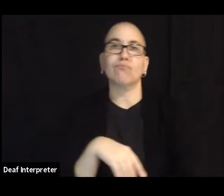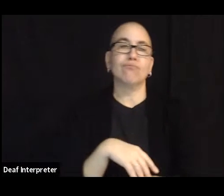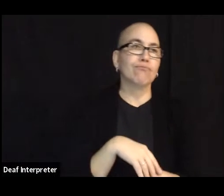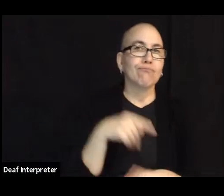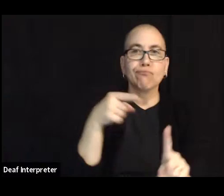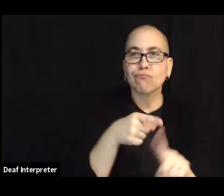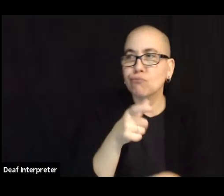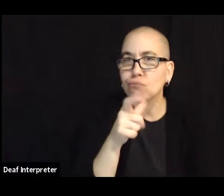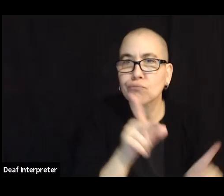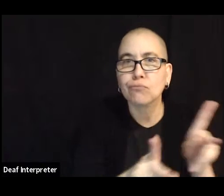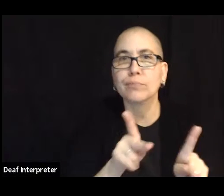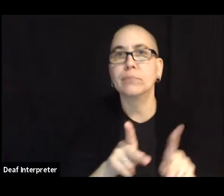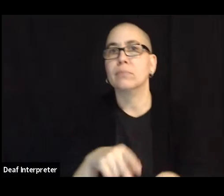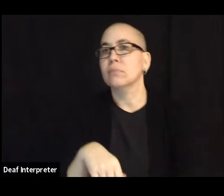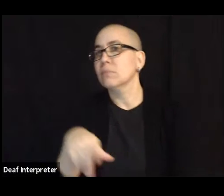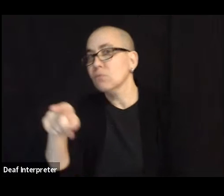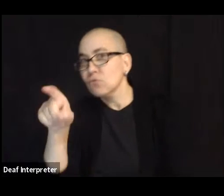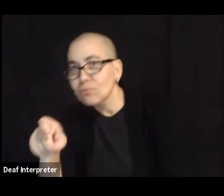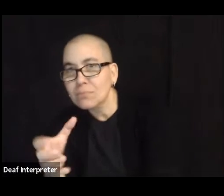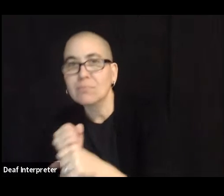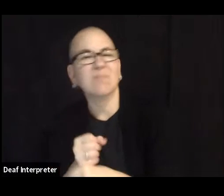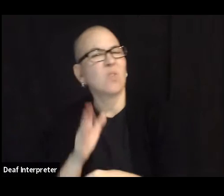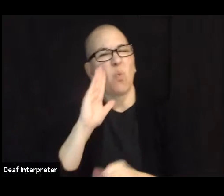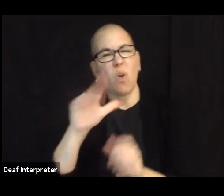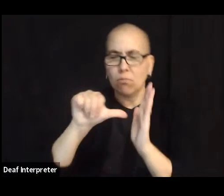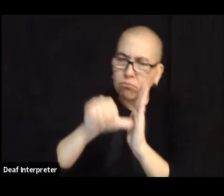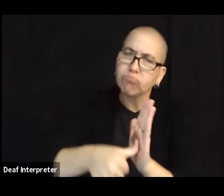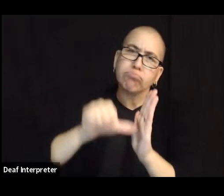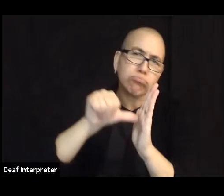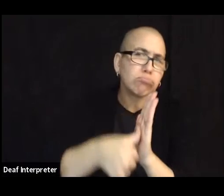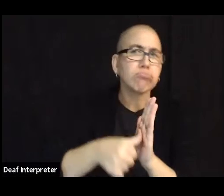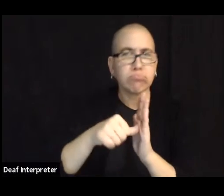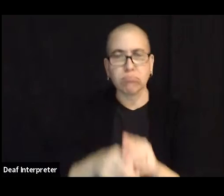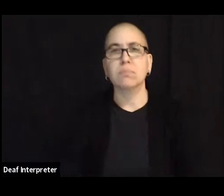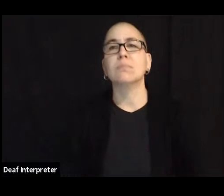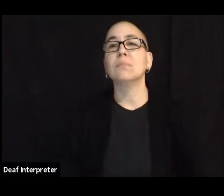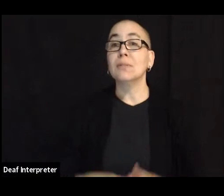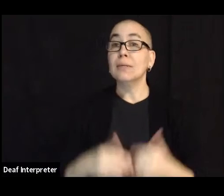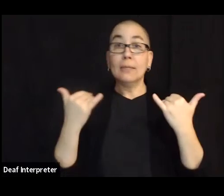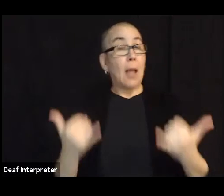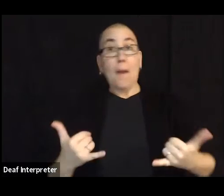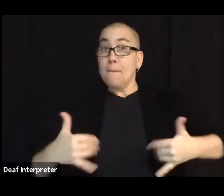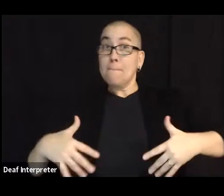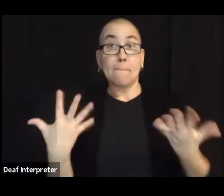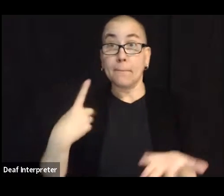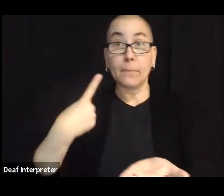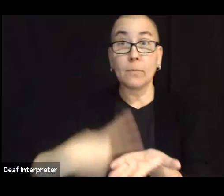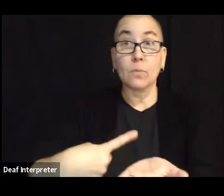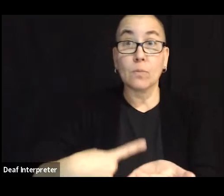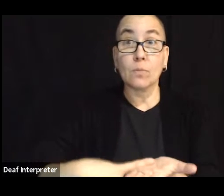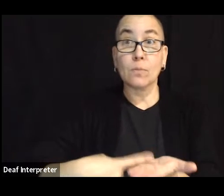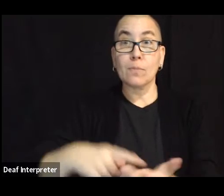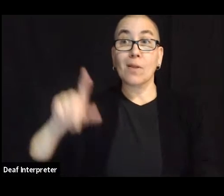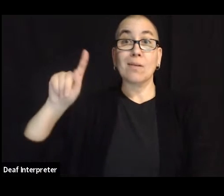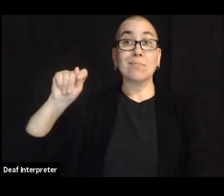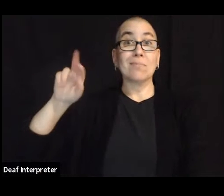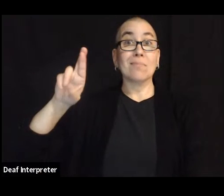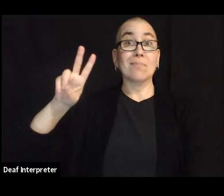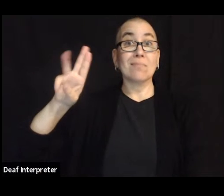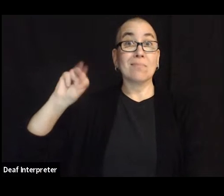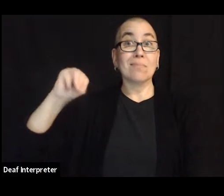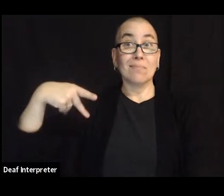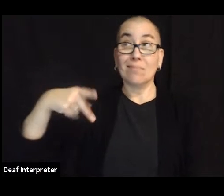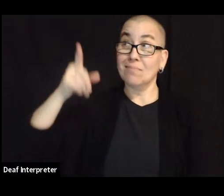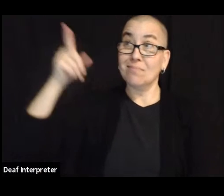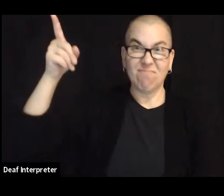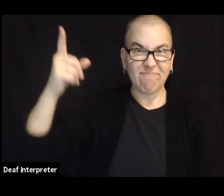want to comment on the announcement made this morning by the Trump administration. Many of you have seen the same media